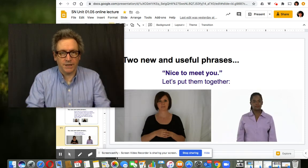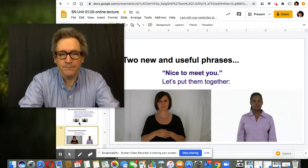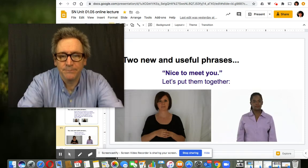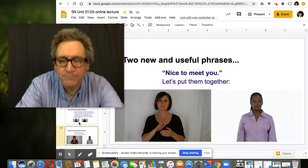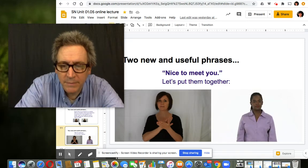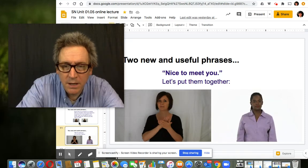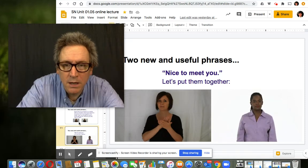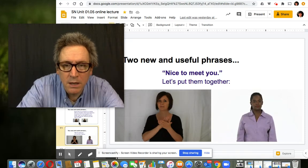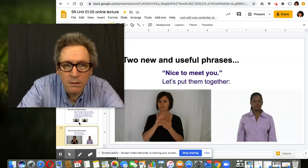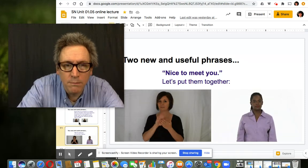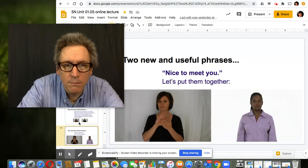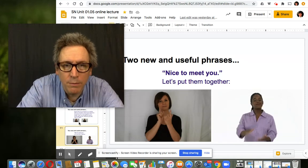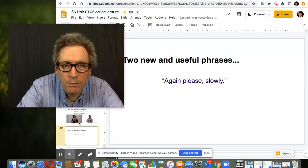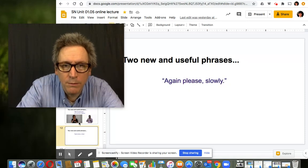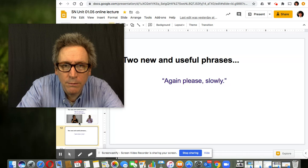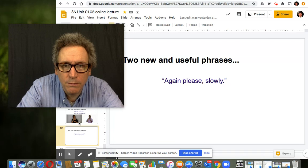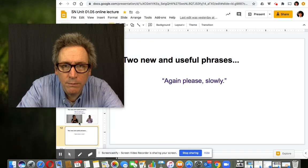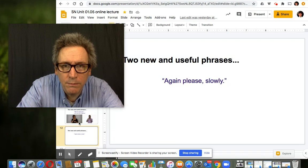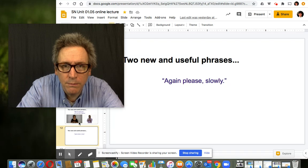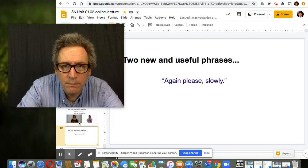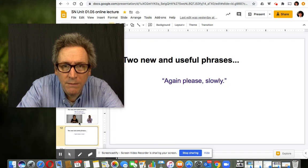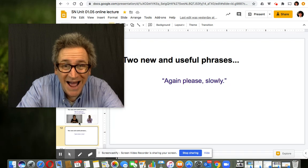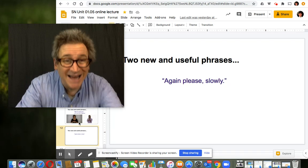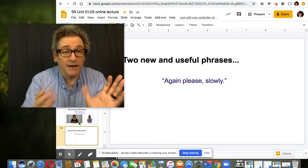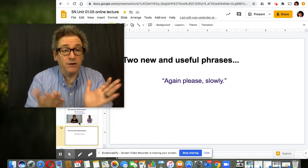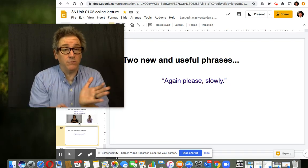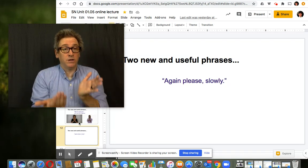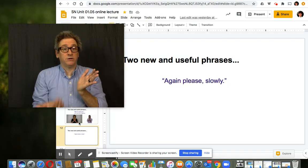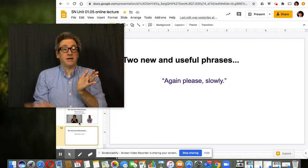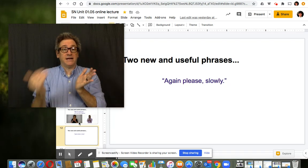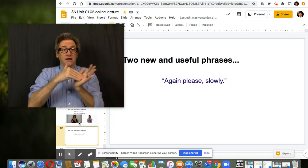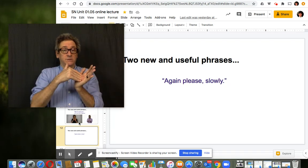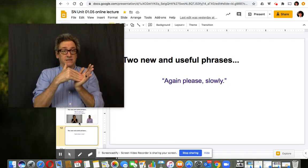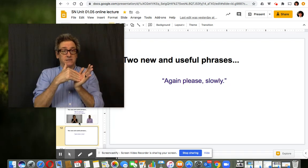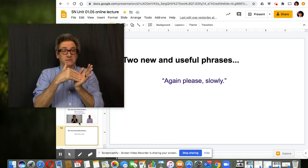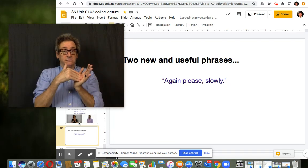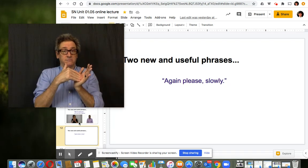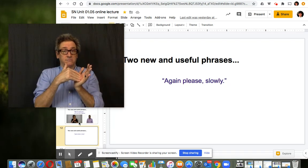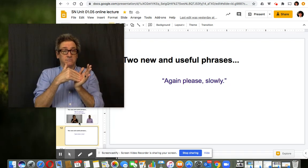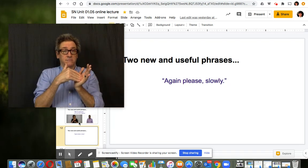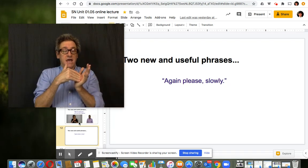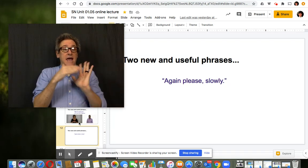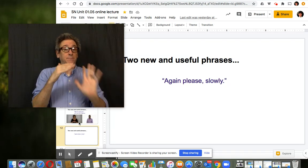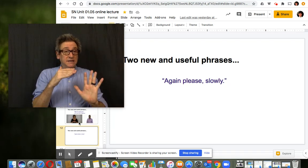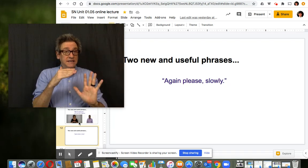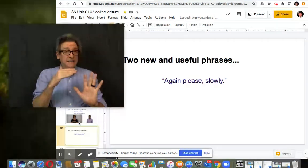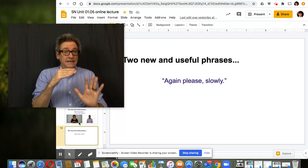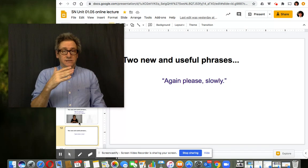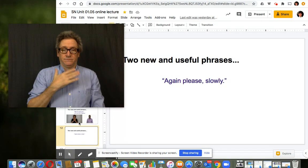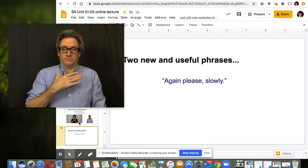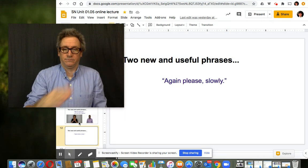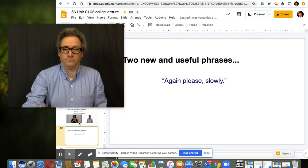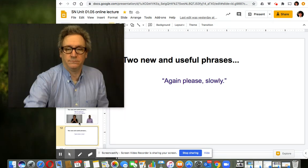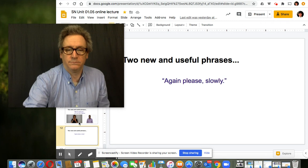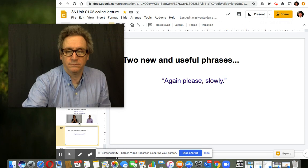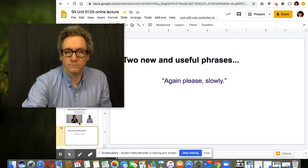Okay. Boom, boom, boom. Again, we learned again was this and please,